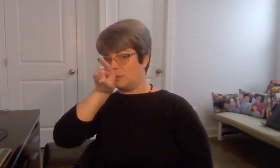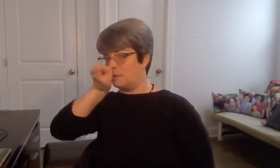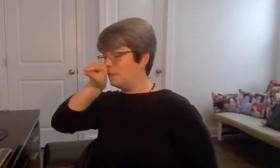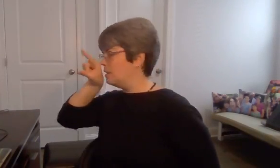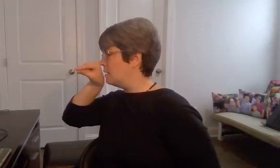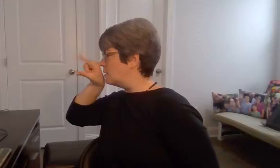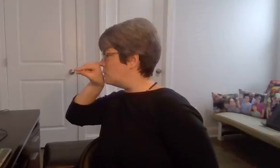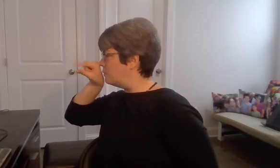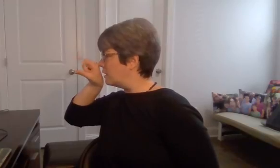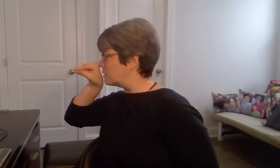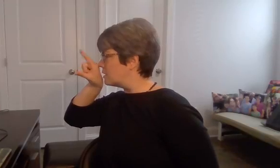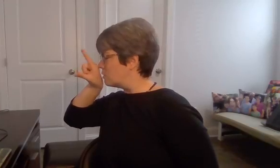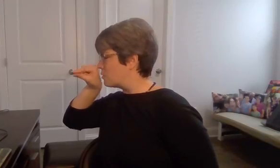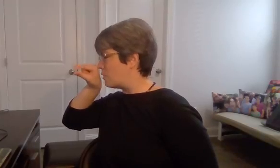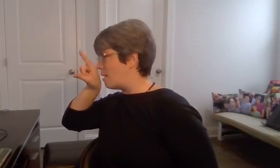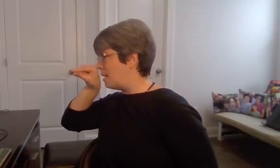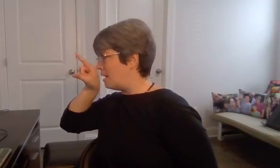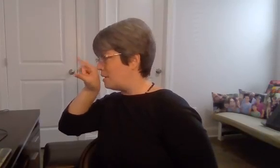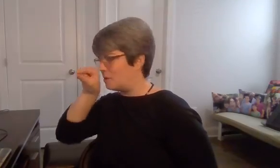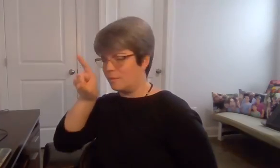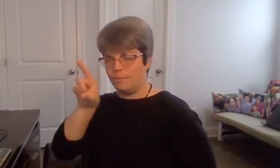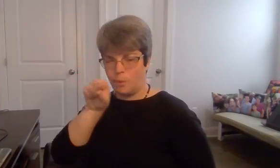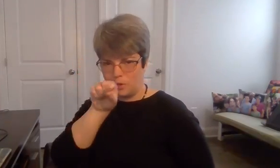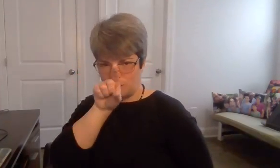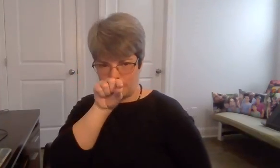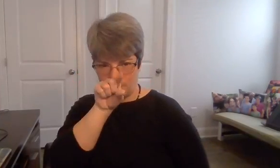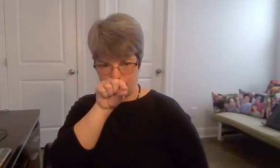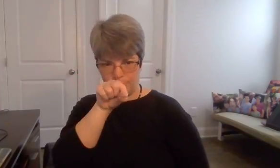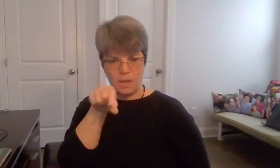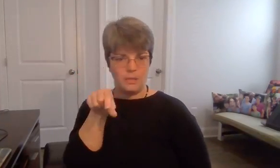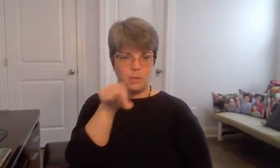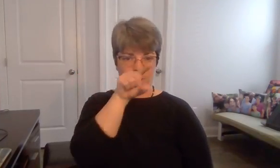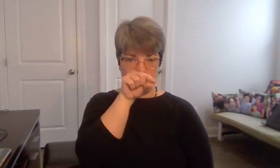just the 2 fingers, like your thumb and your pointer finger. So bird.